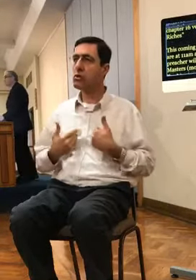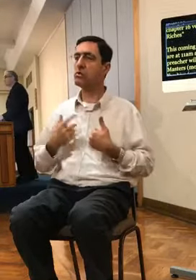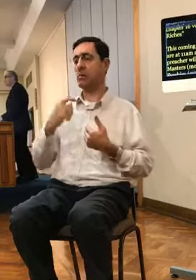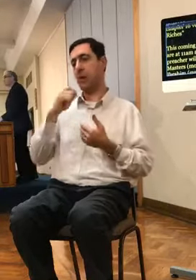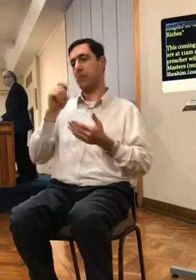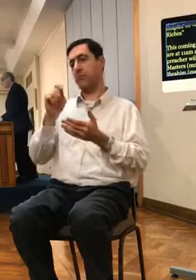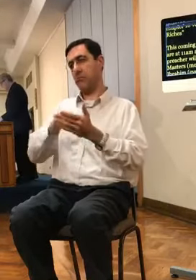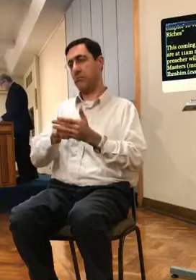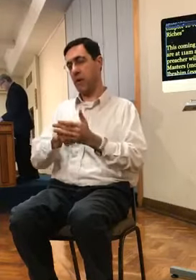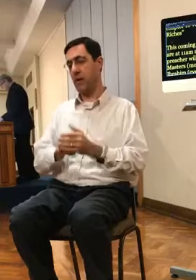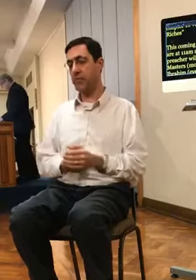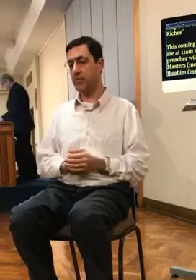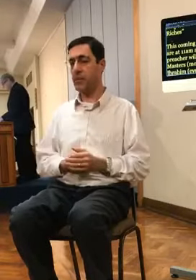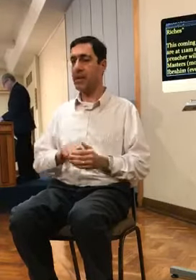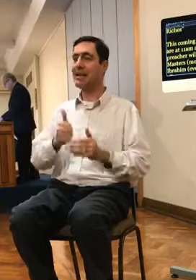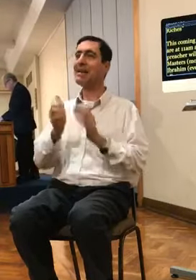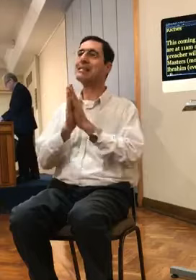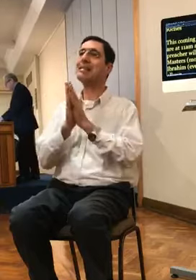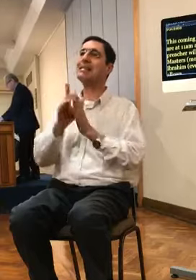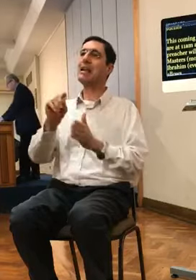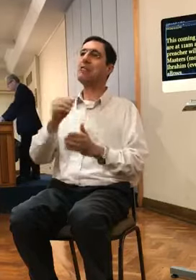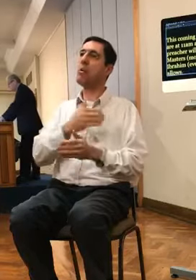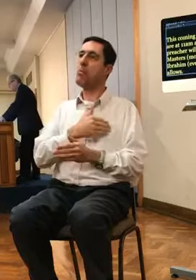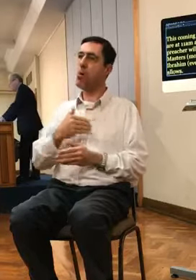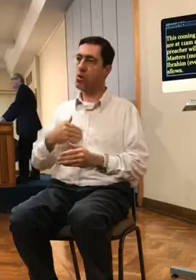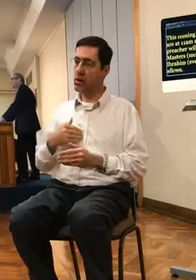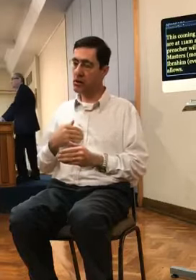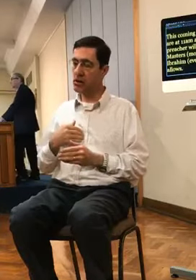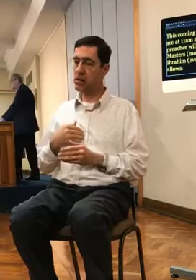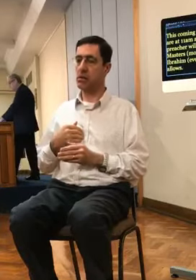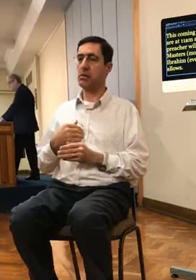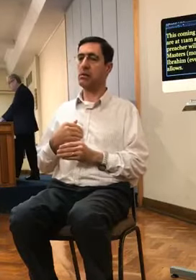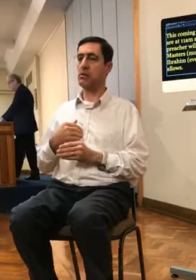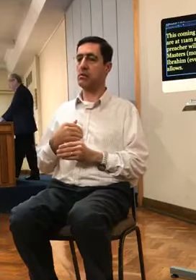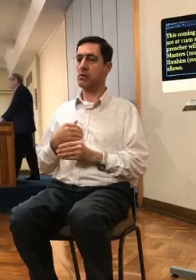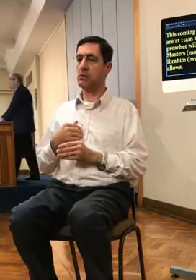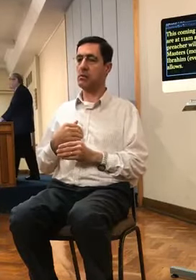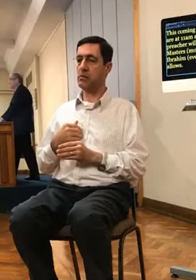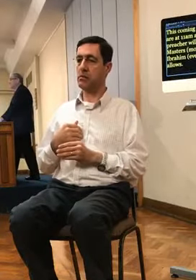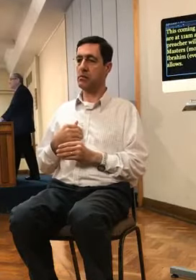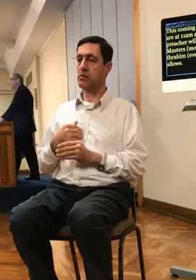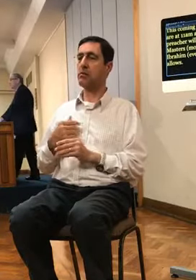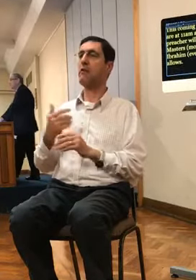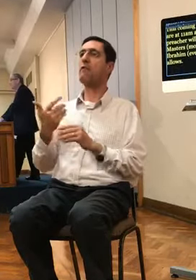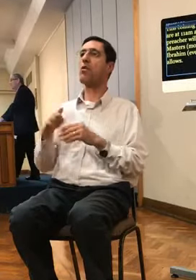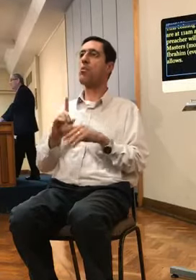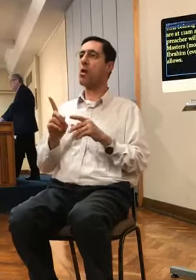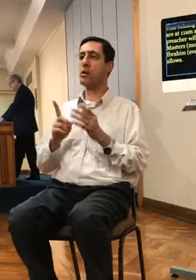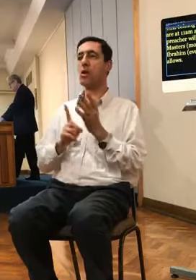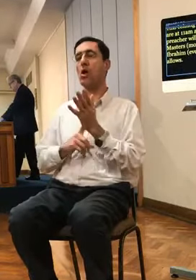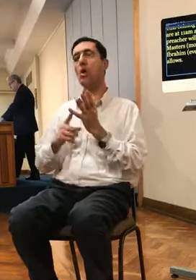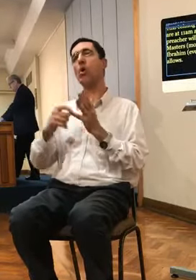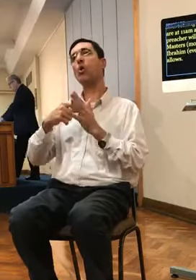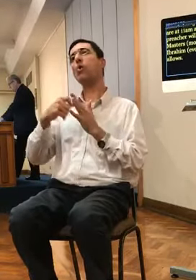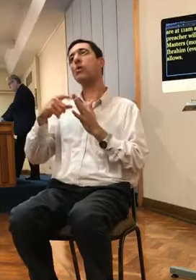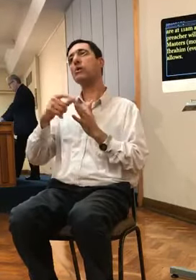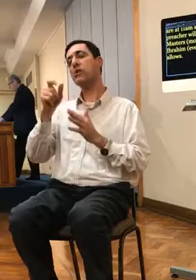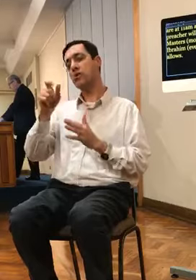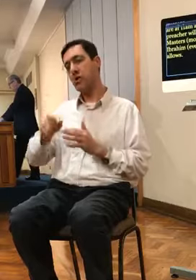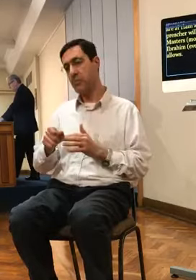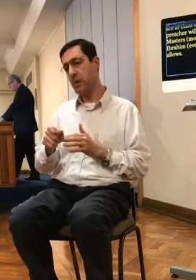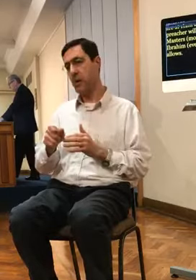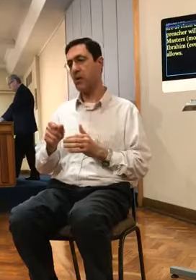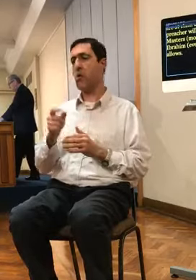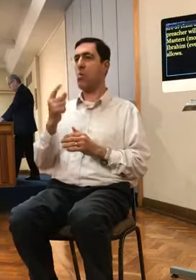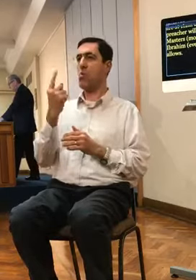Dr. Peter Masters, and the ministry will be from Luke 4, verse 1, the temptation of Christ. And this